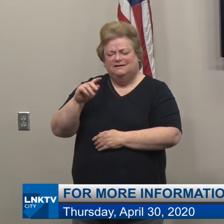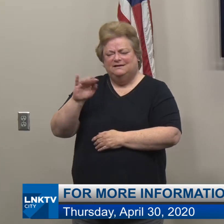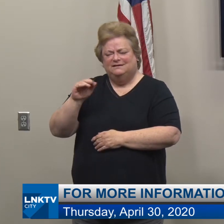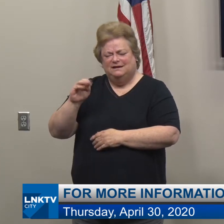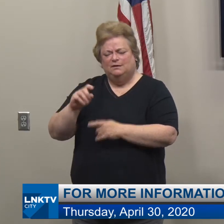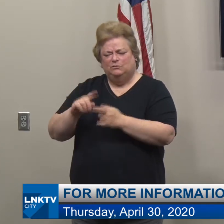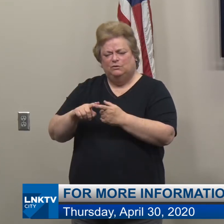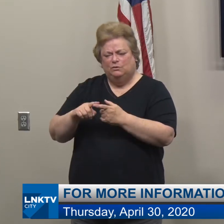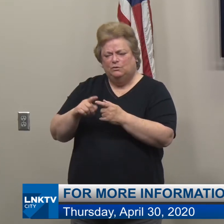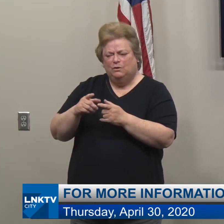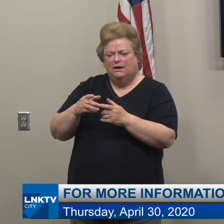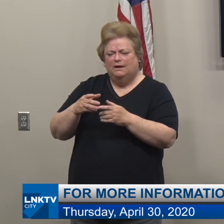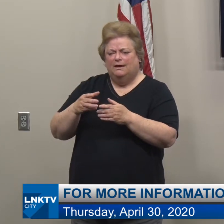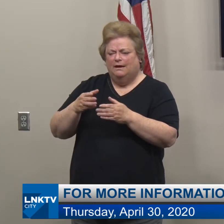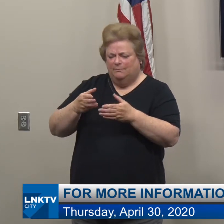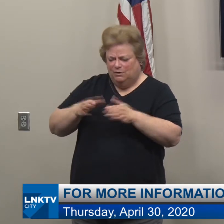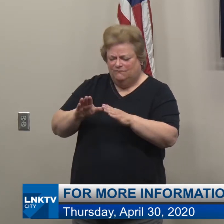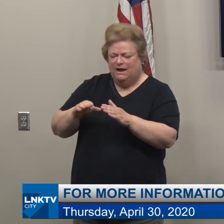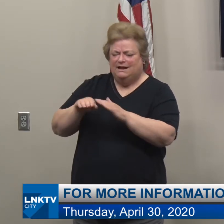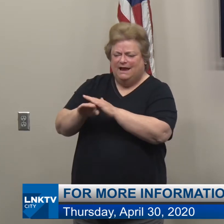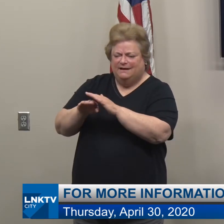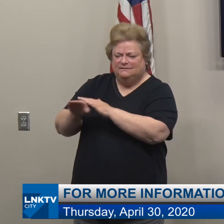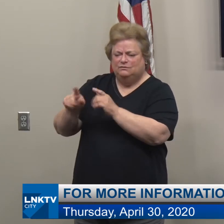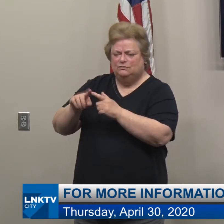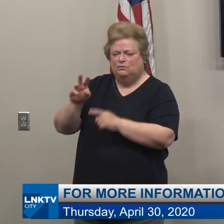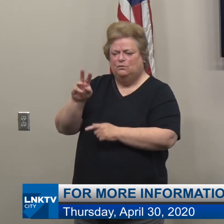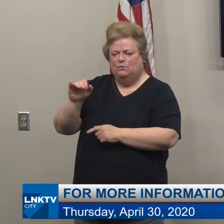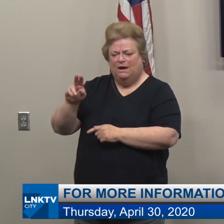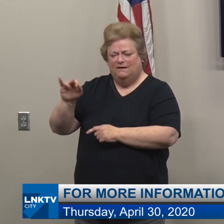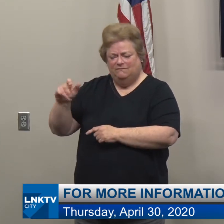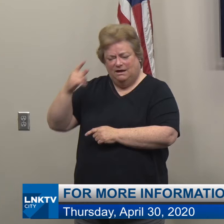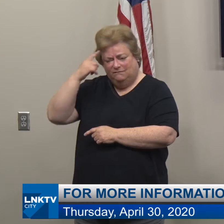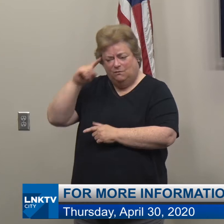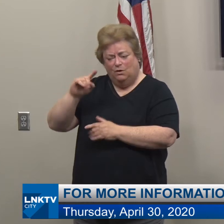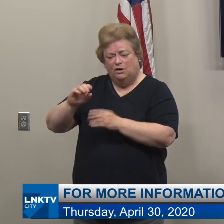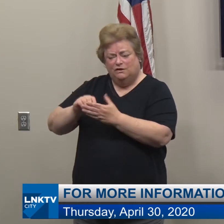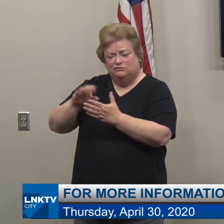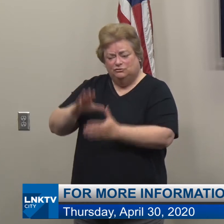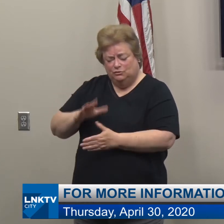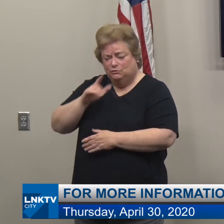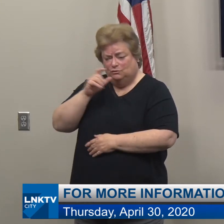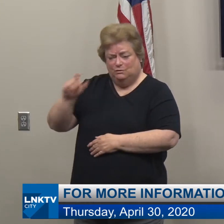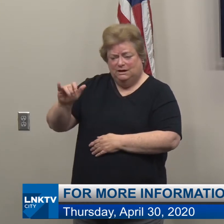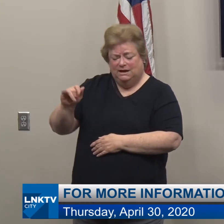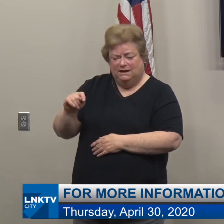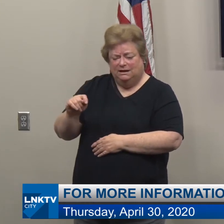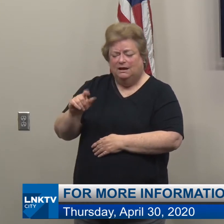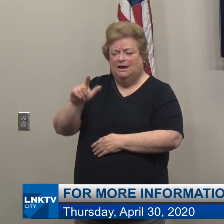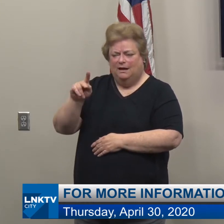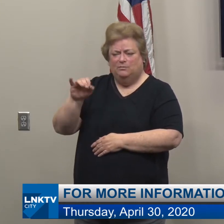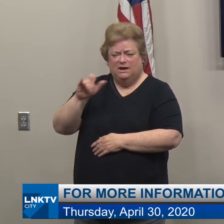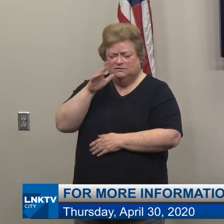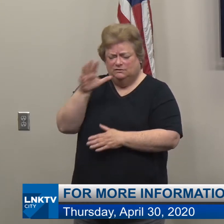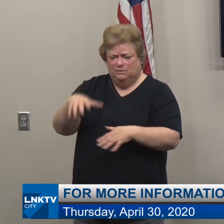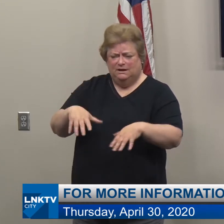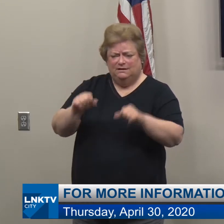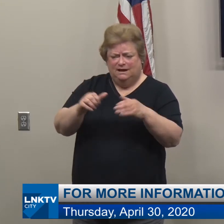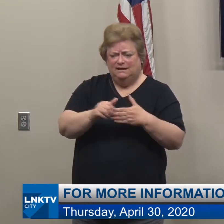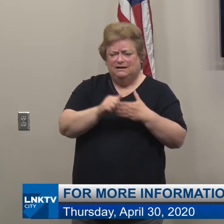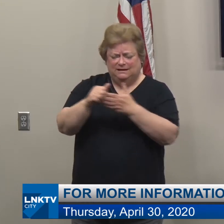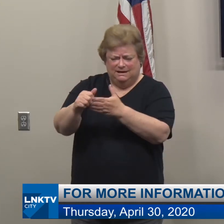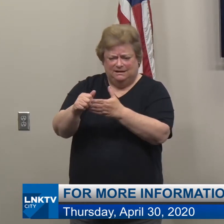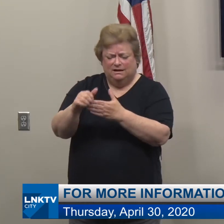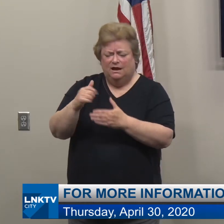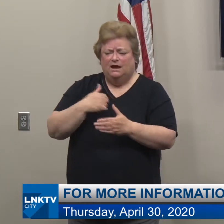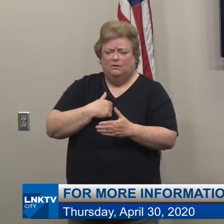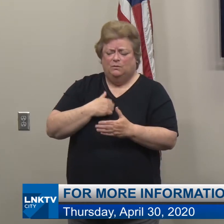expand access to Wi-Fi for students in need, LPS has been a leader, and we at the city are deeply grateful